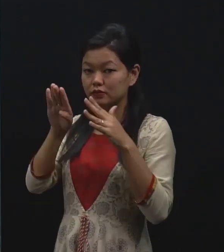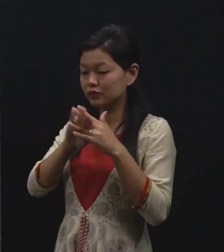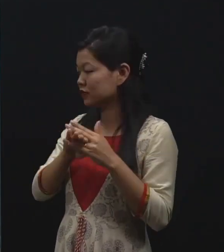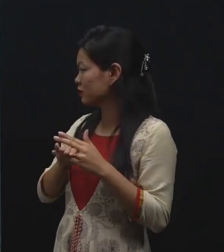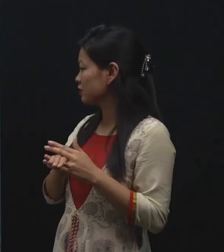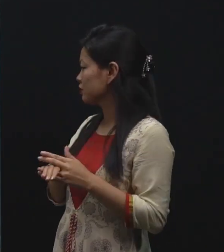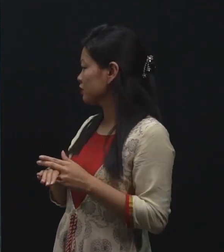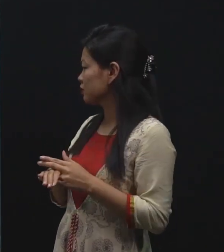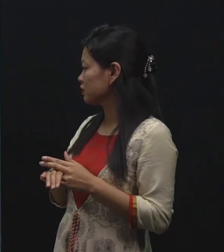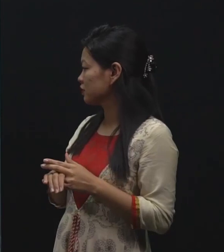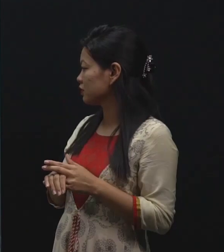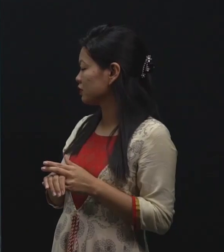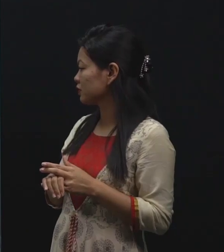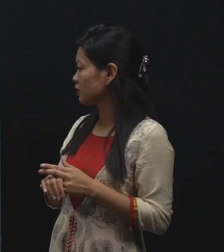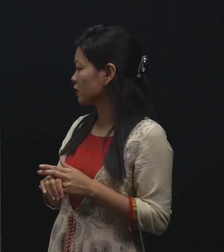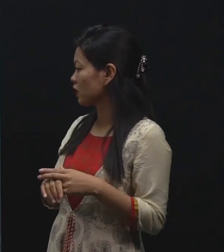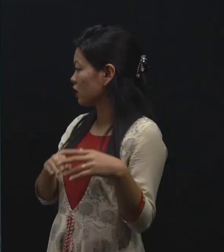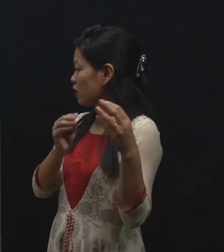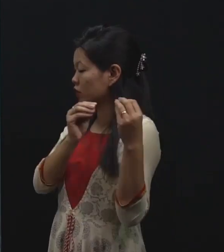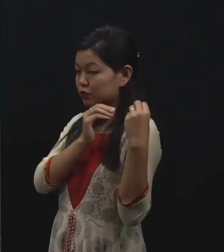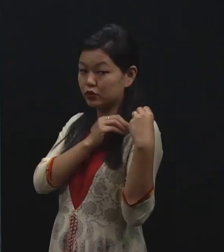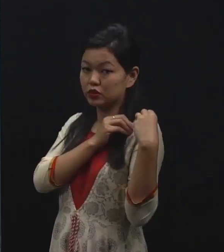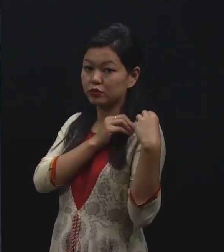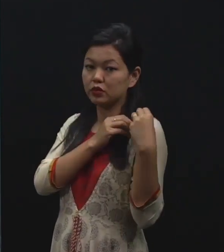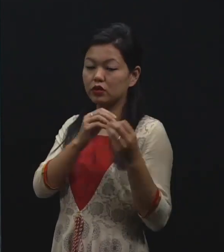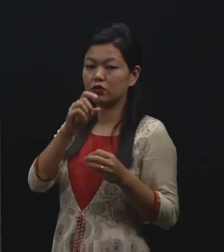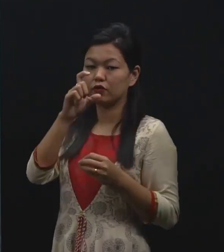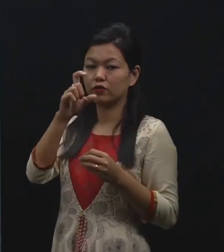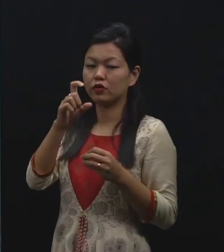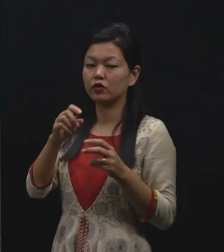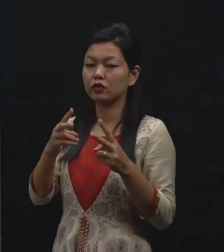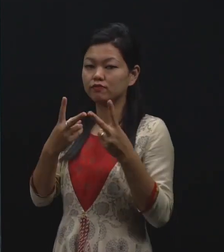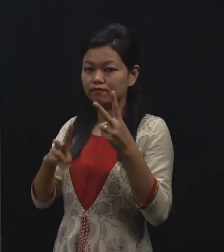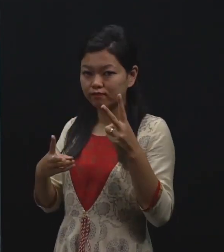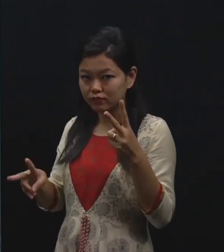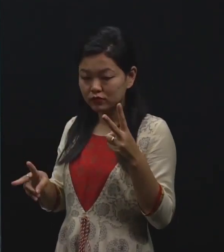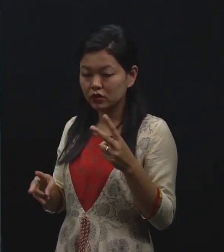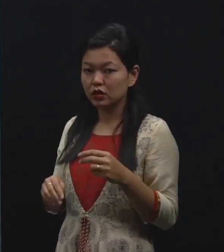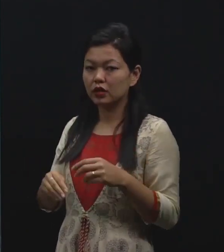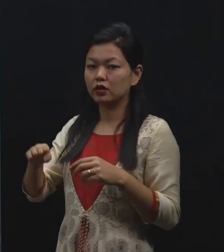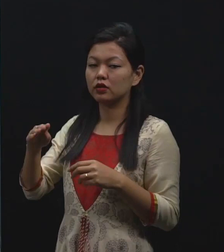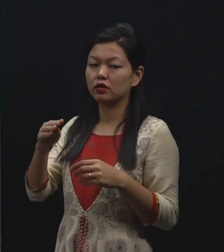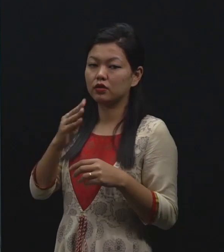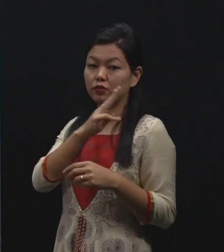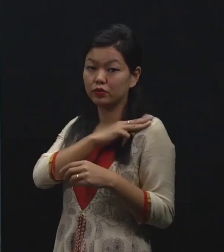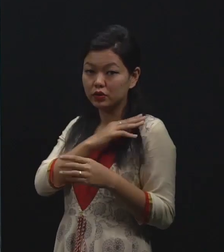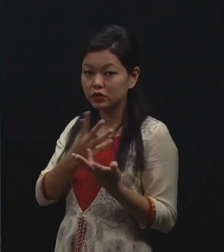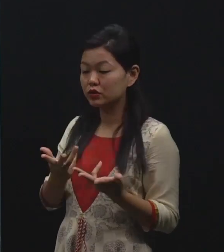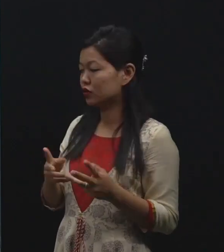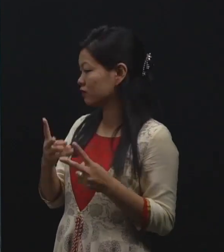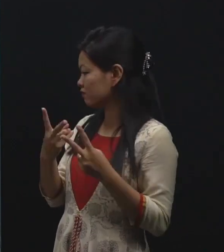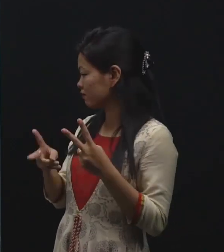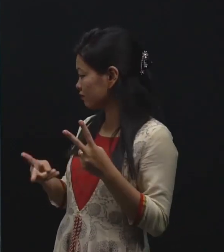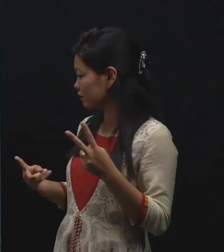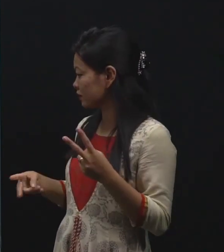police, the courts, they all work for the law, they all work for the protection of the country, right? However,